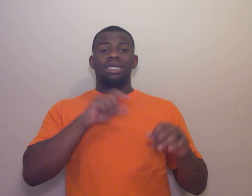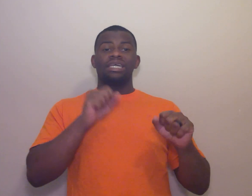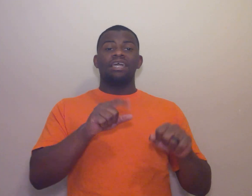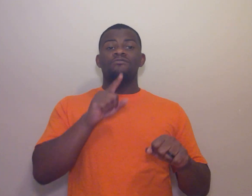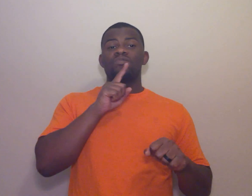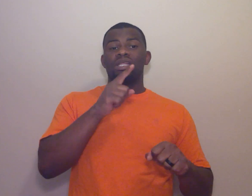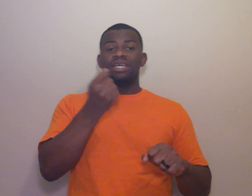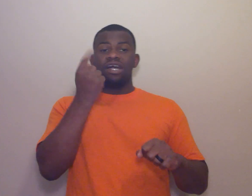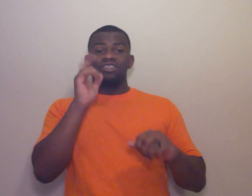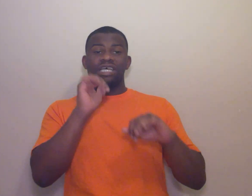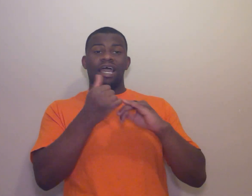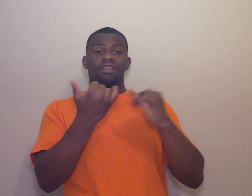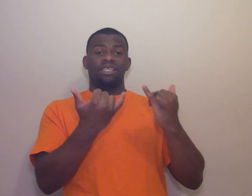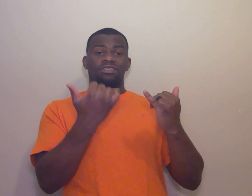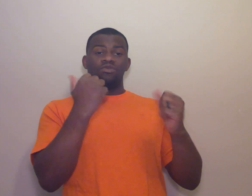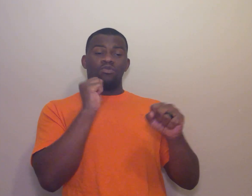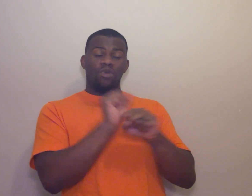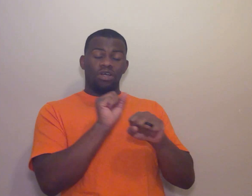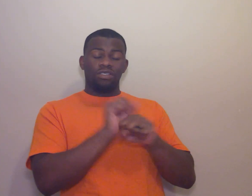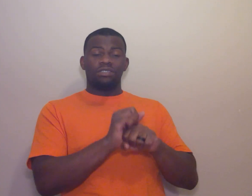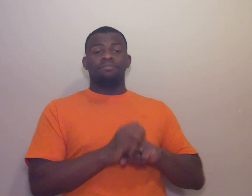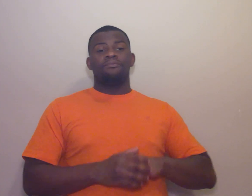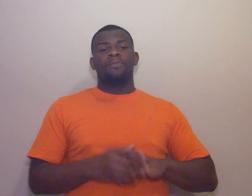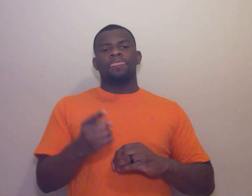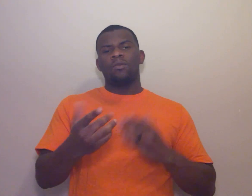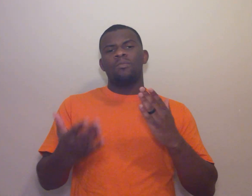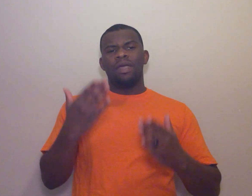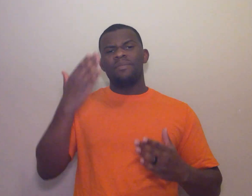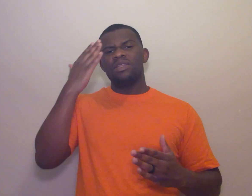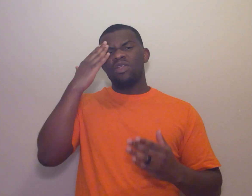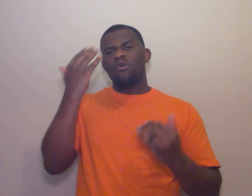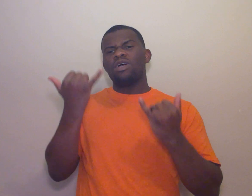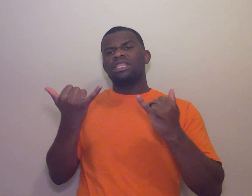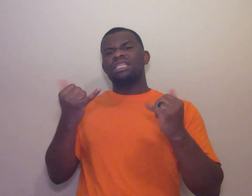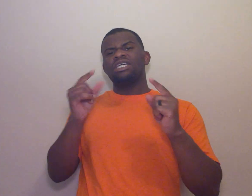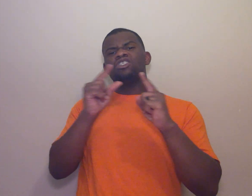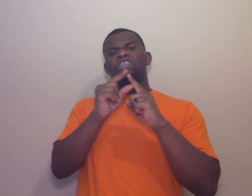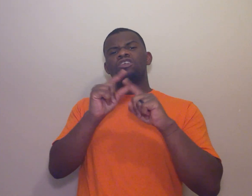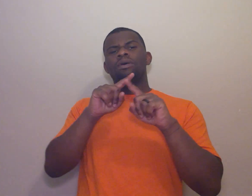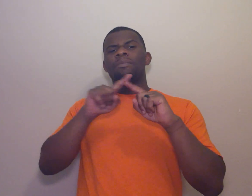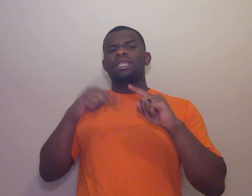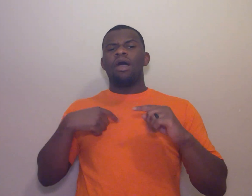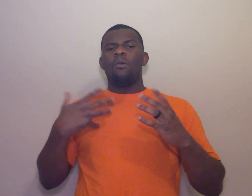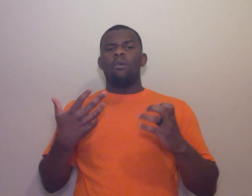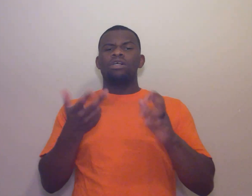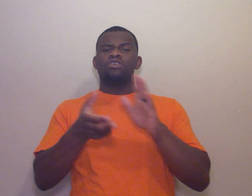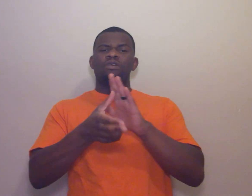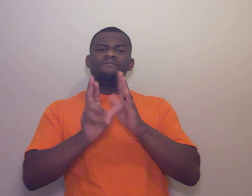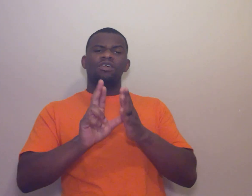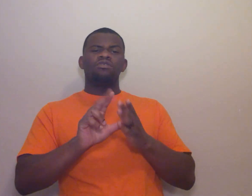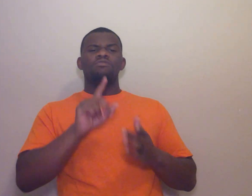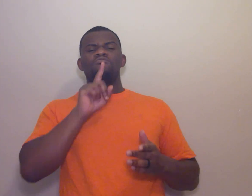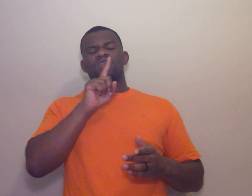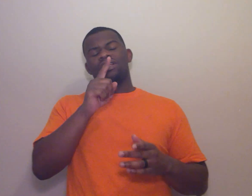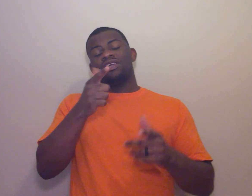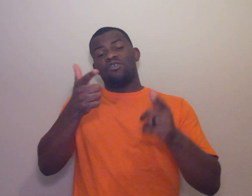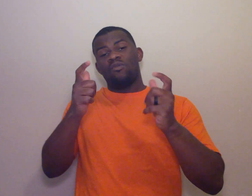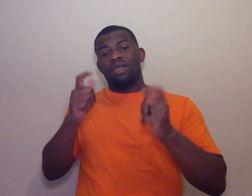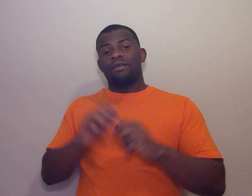kind of want to go through. You guys probably are familiar with these terms, but I just want to review them really quick. First of all, there's one document called